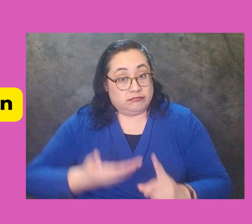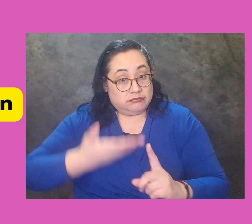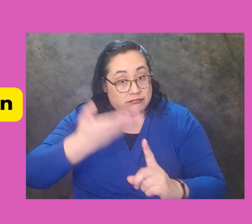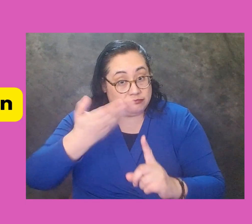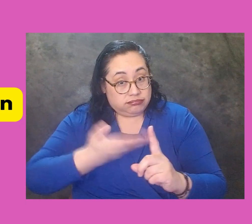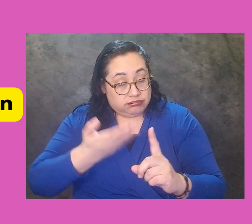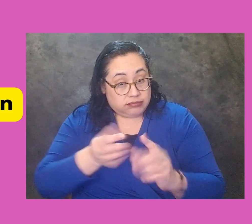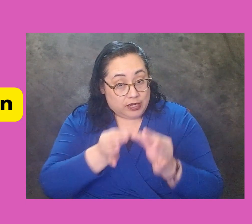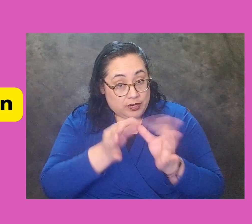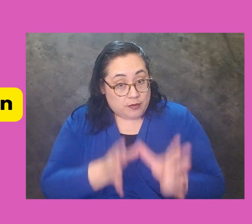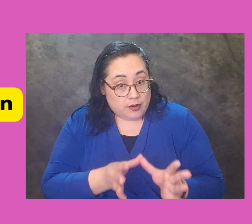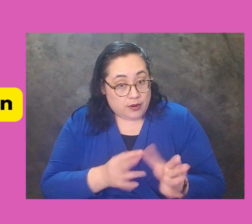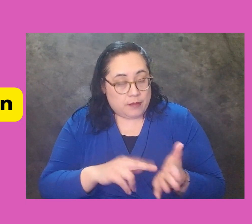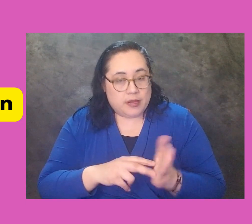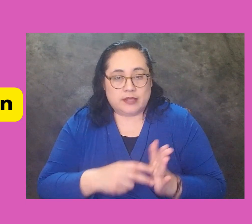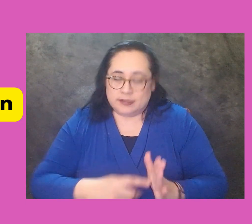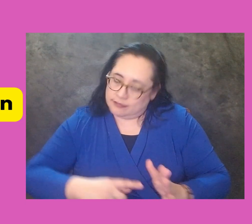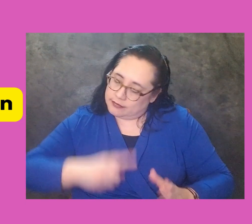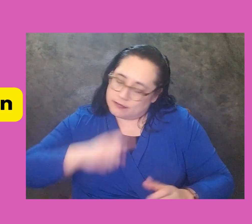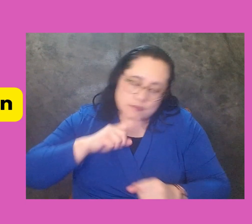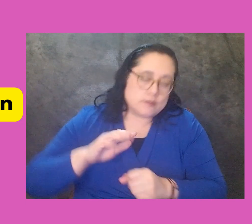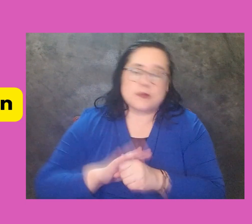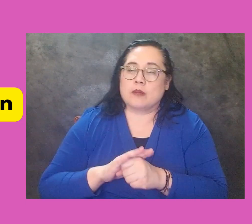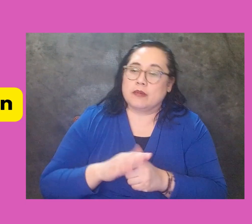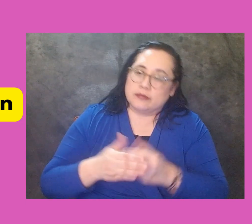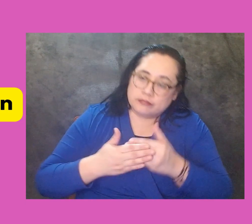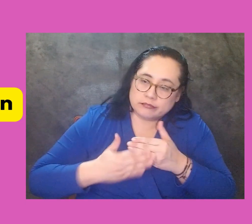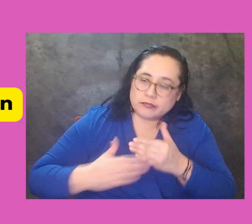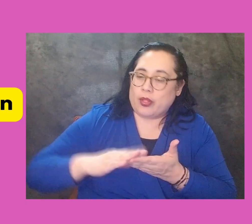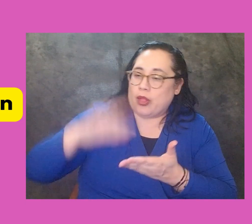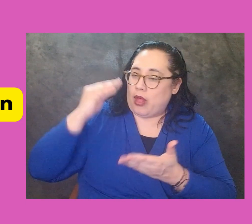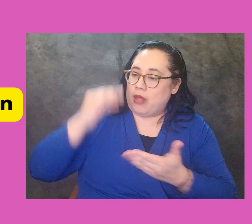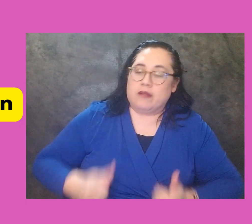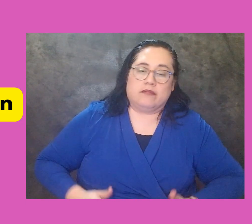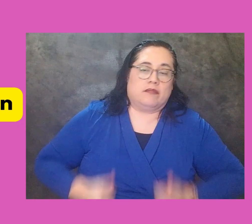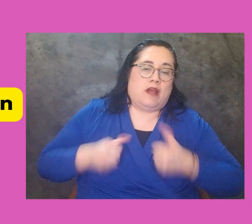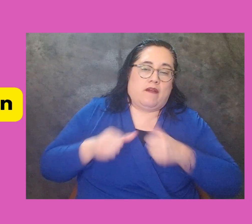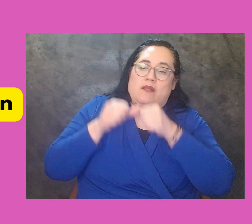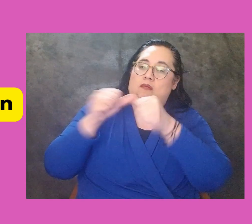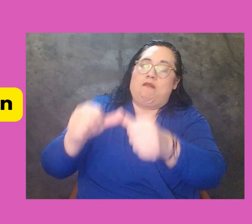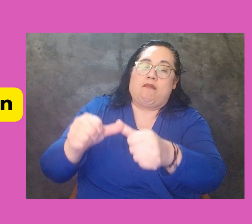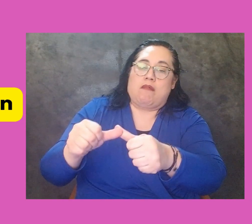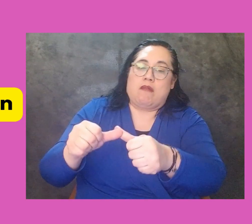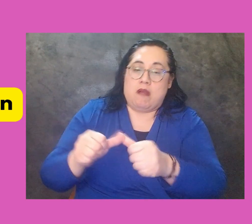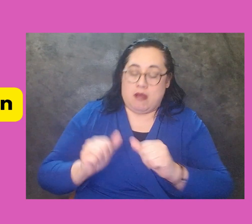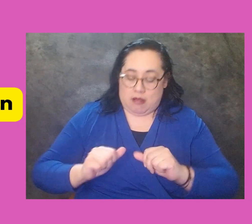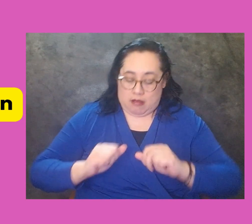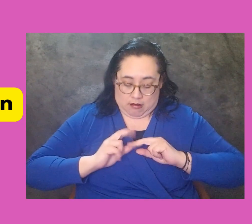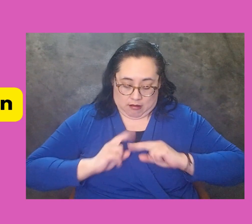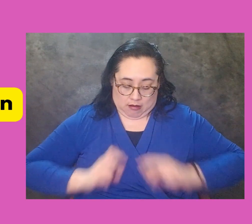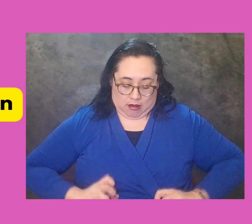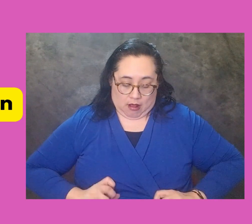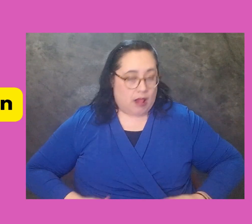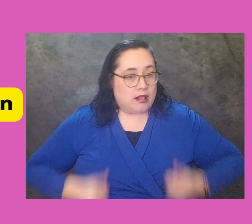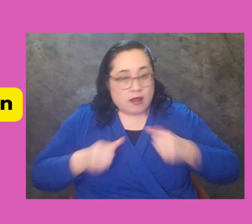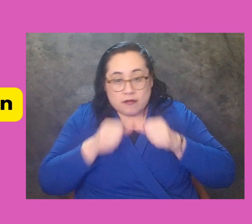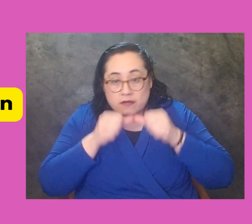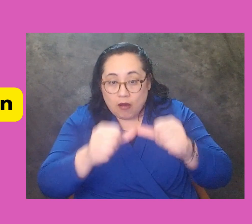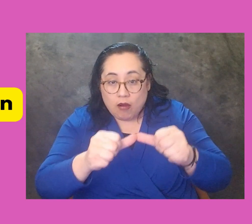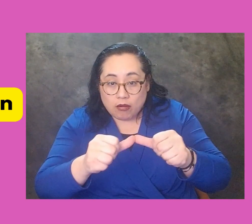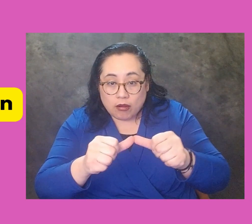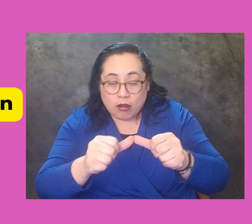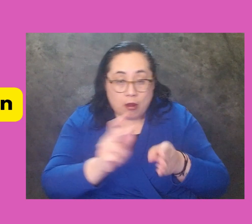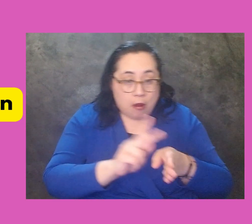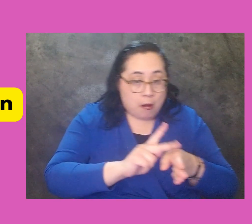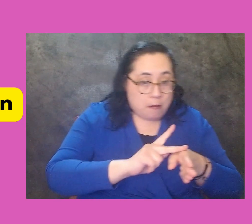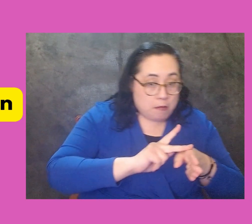As an interpreter, you have now committed to lifelong learning. You've committed to continued